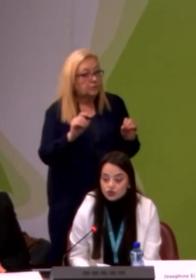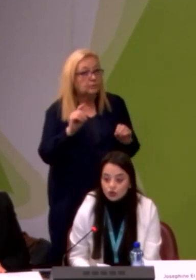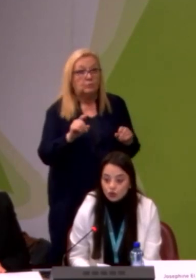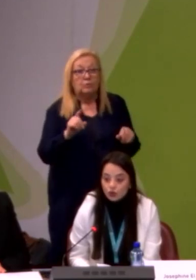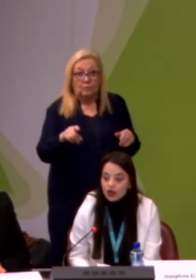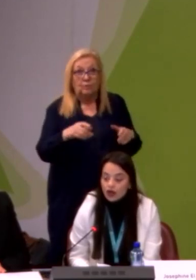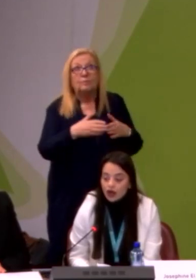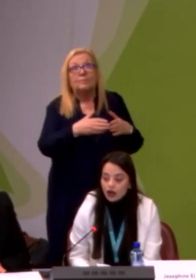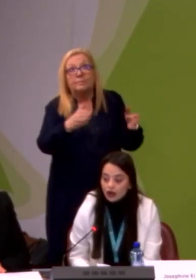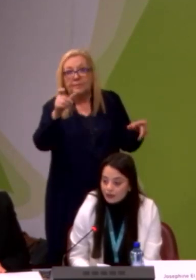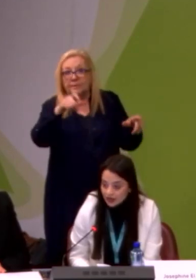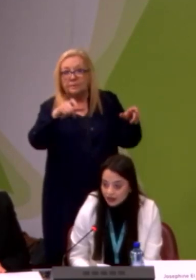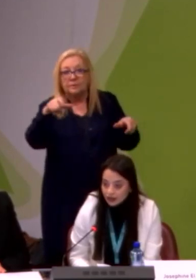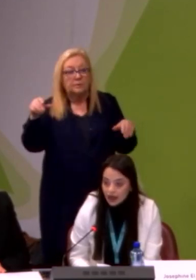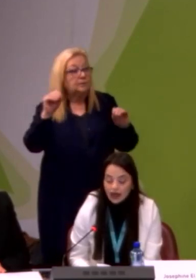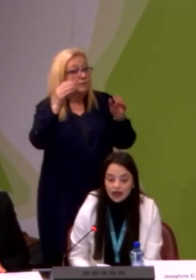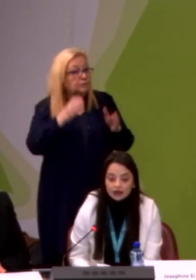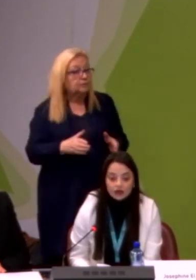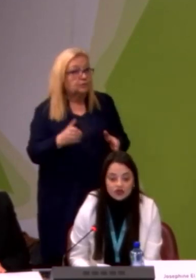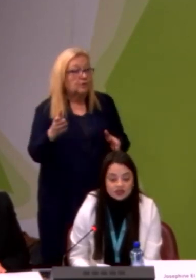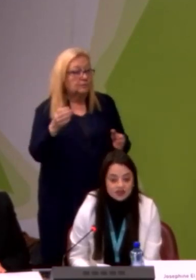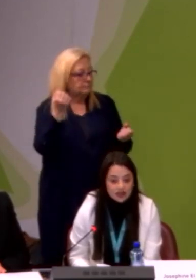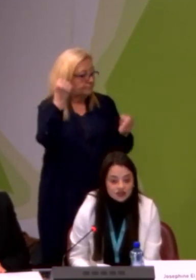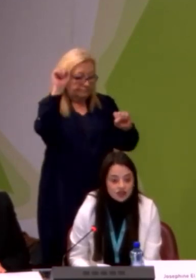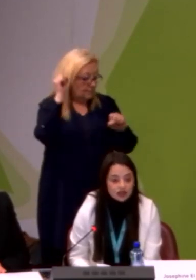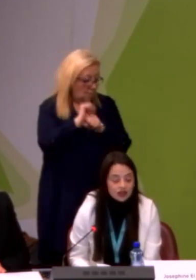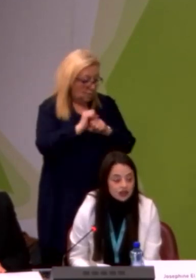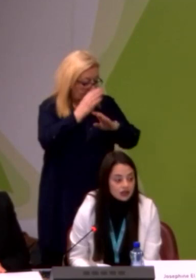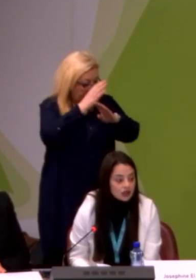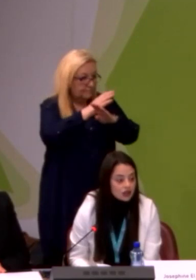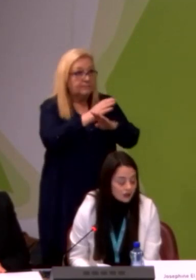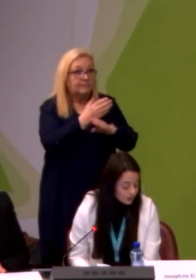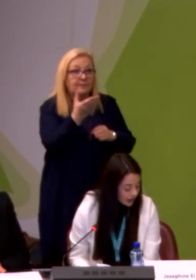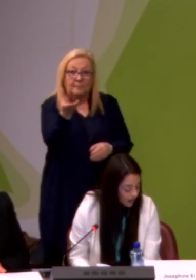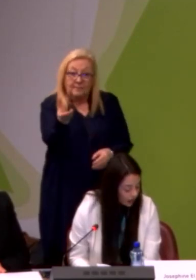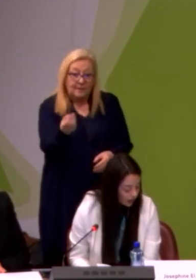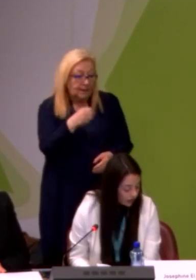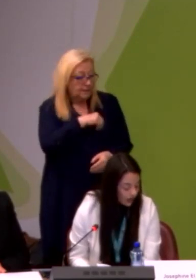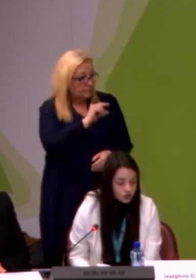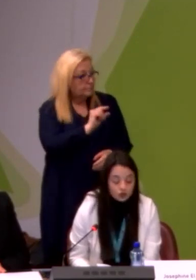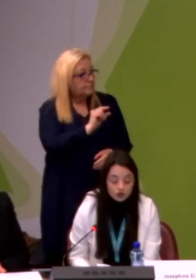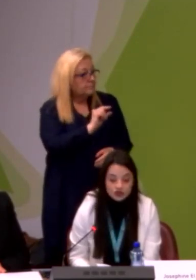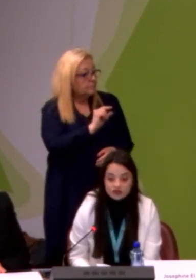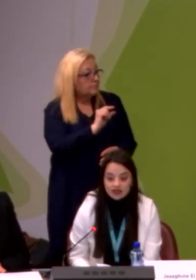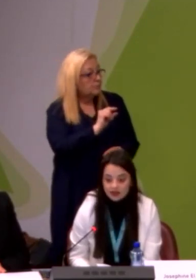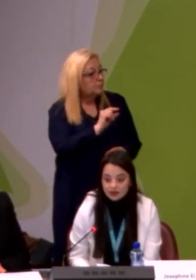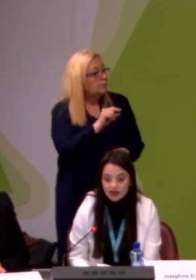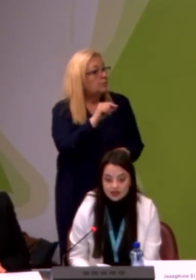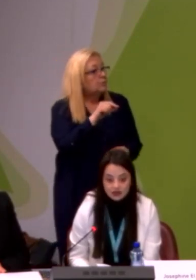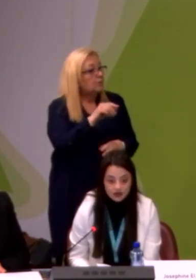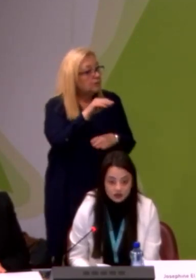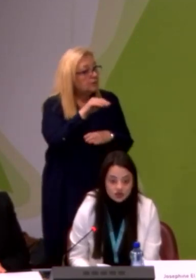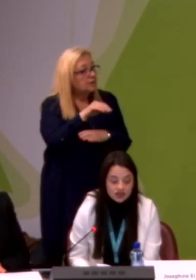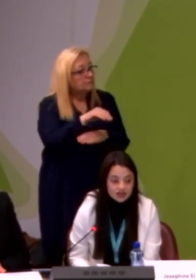striking due to low pay, and there was a suspension in the afternoon shifts attended